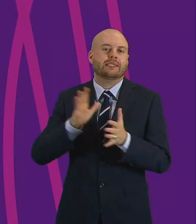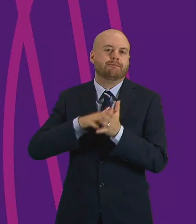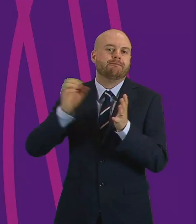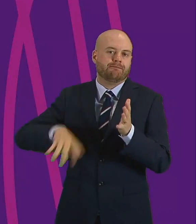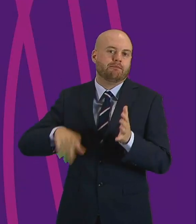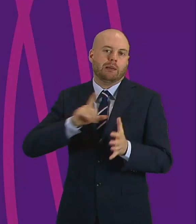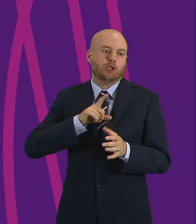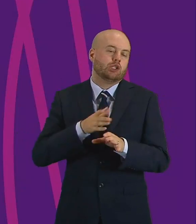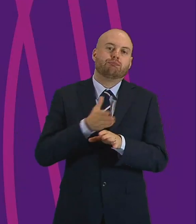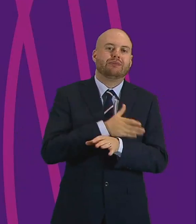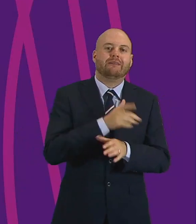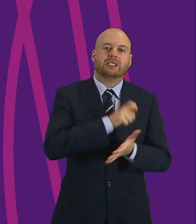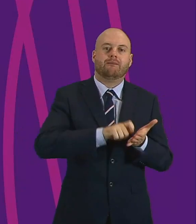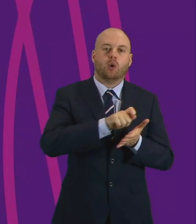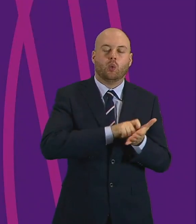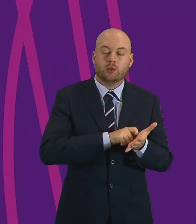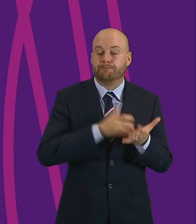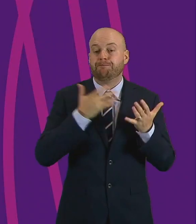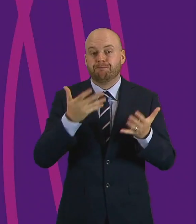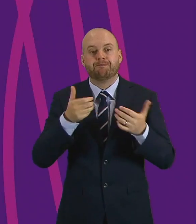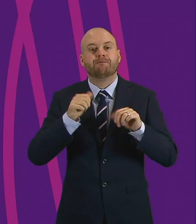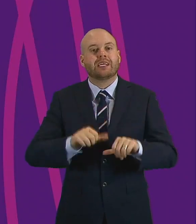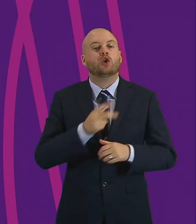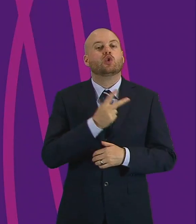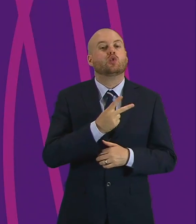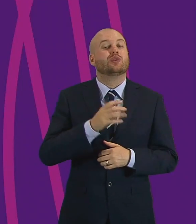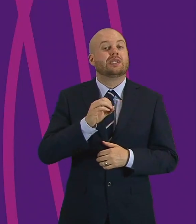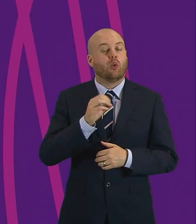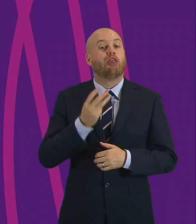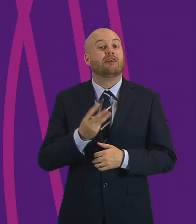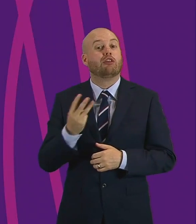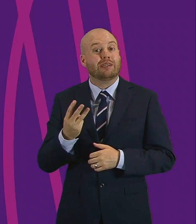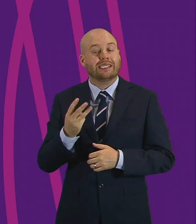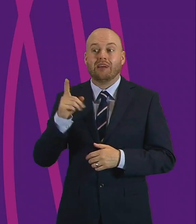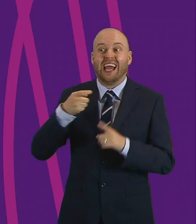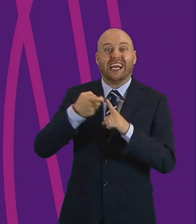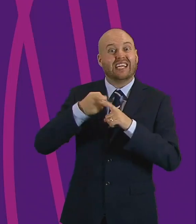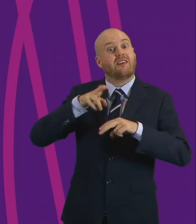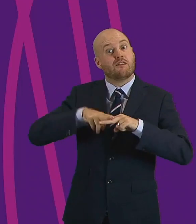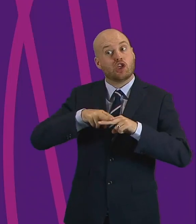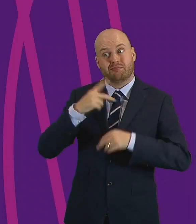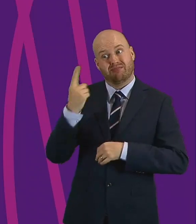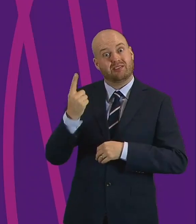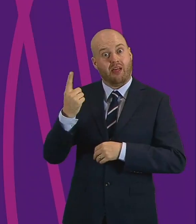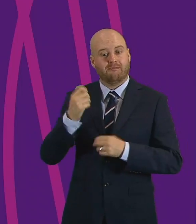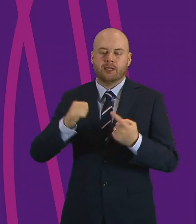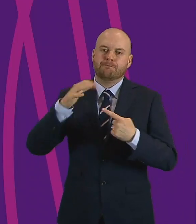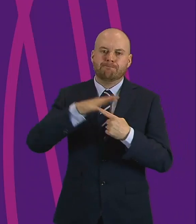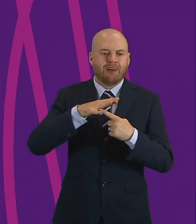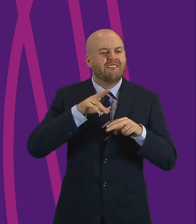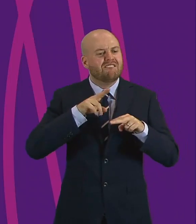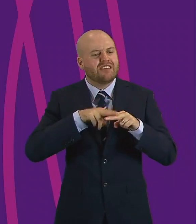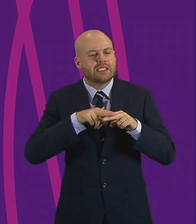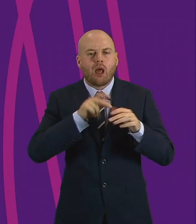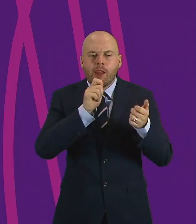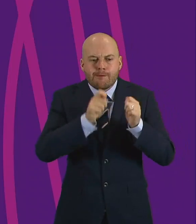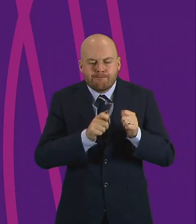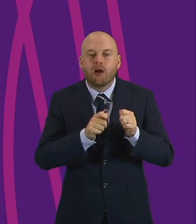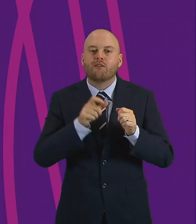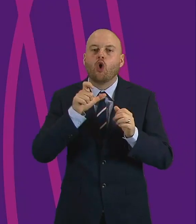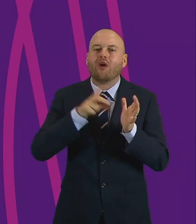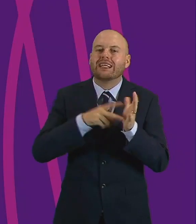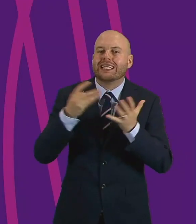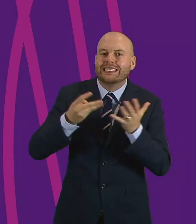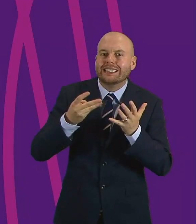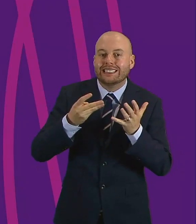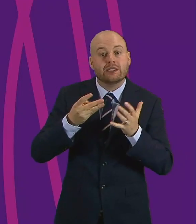next question is that motion 22033 in the name of Kate Forbes as amended on fiscal implications of COVID-19 be agreed. Are